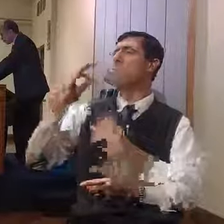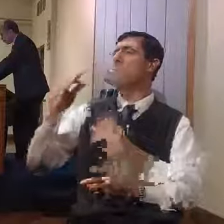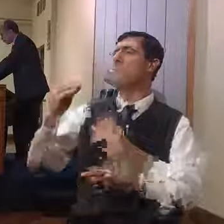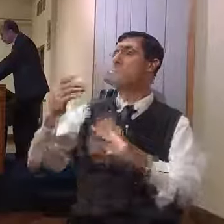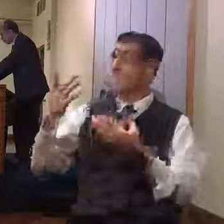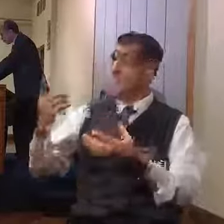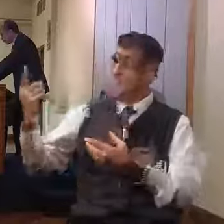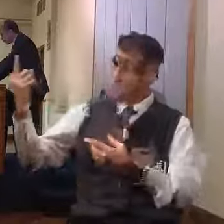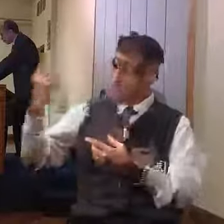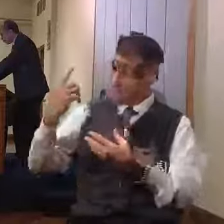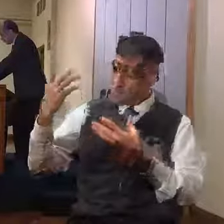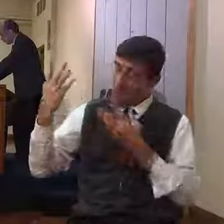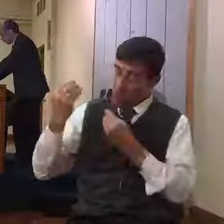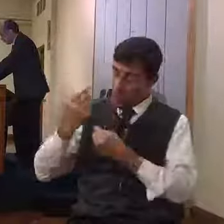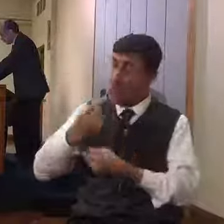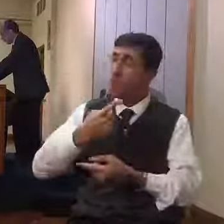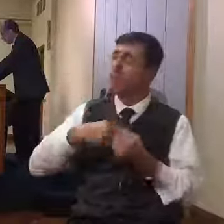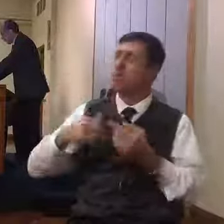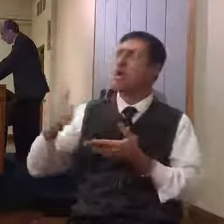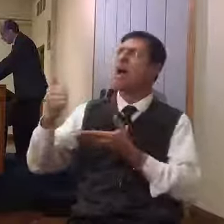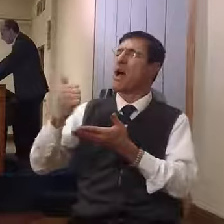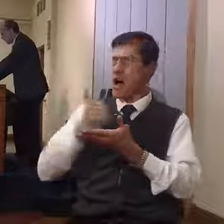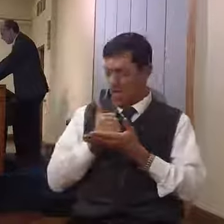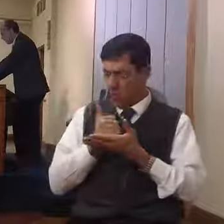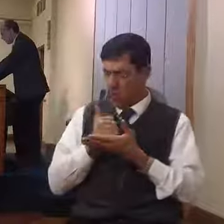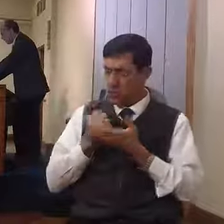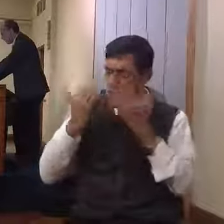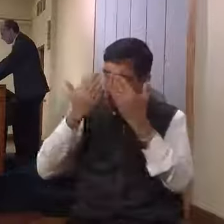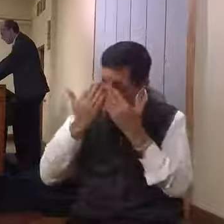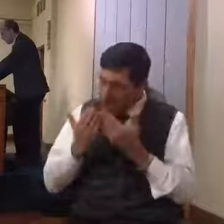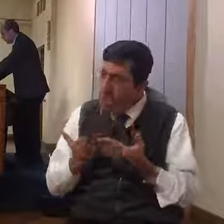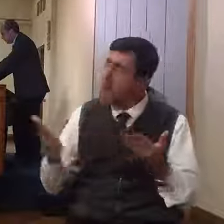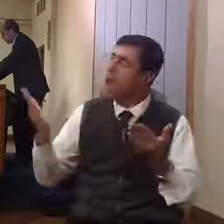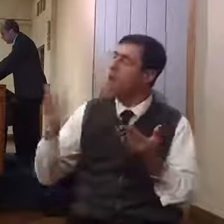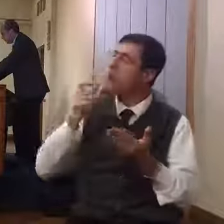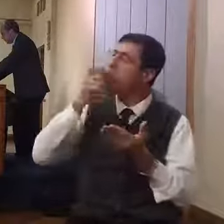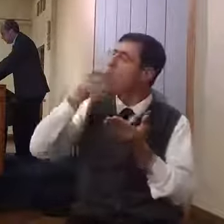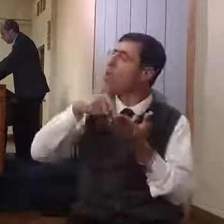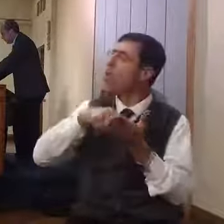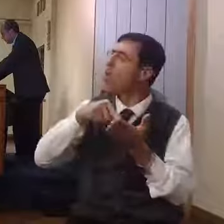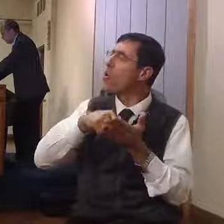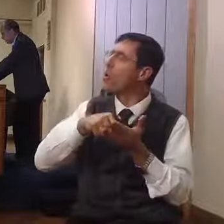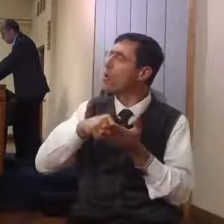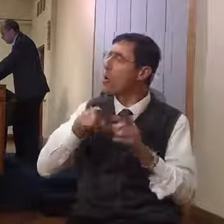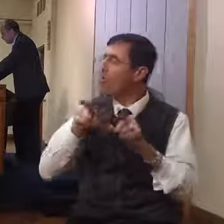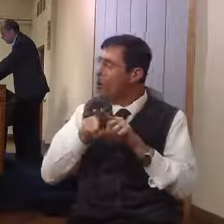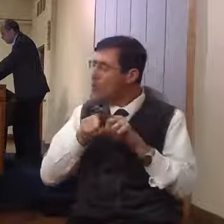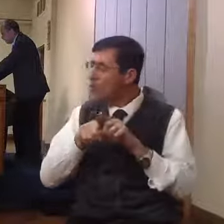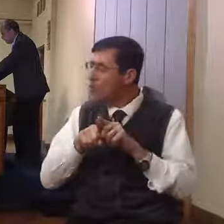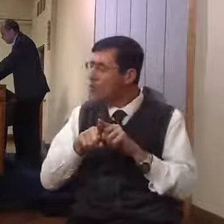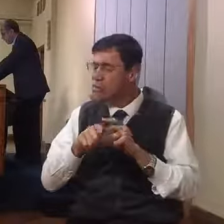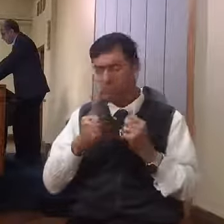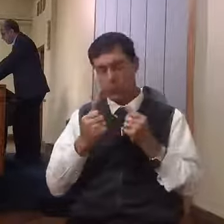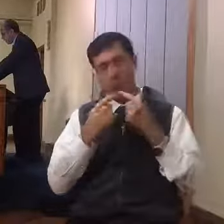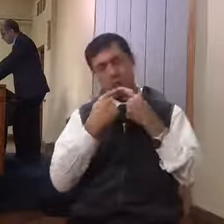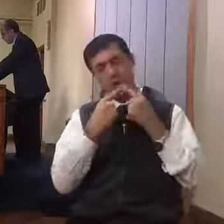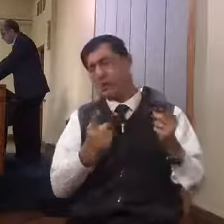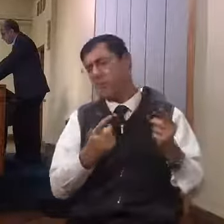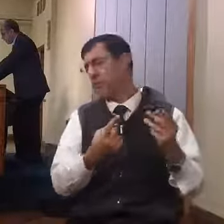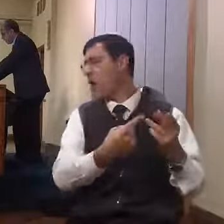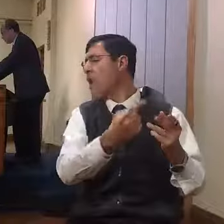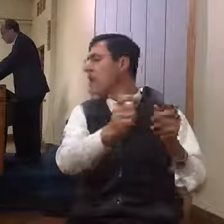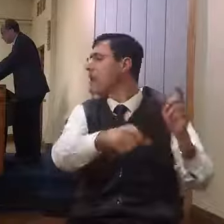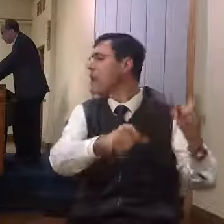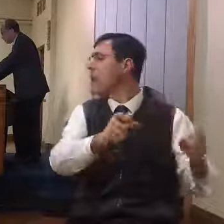help us to be obedient children of Thy word, and to have a good testimony before those who are outsiders.